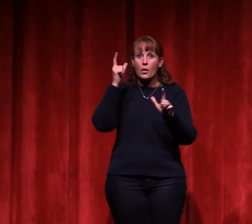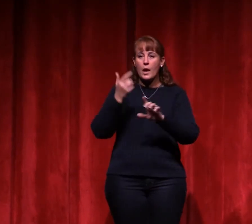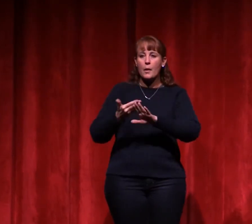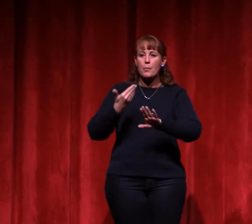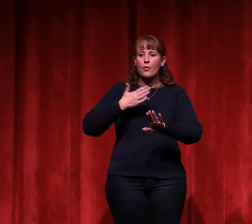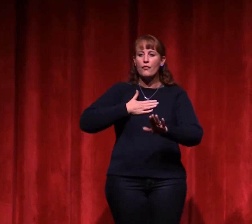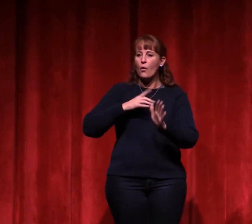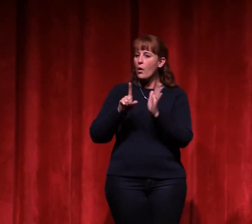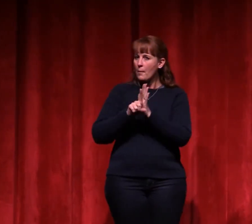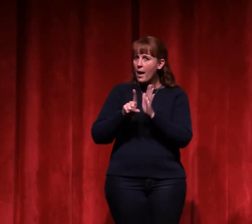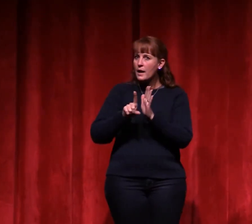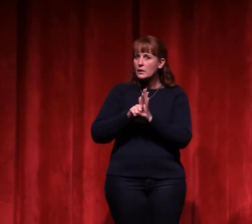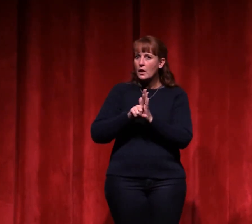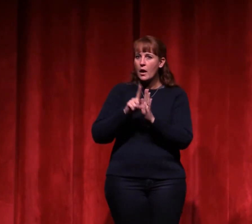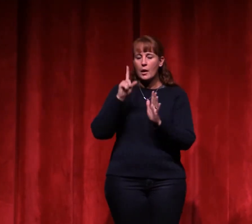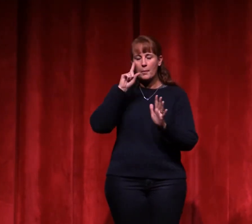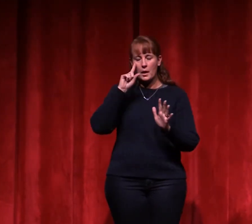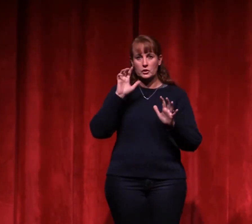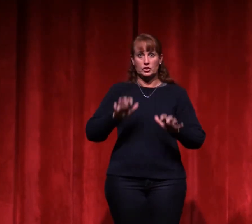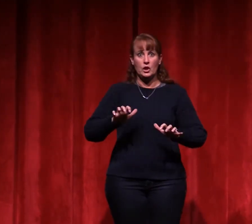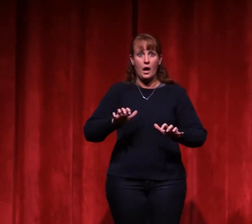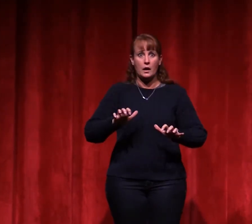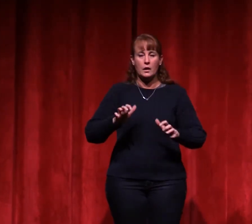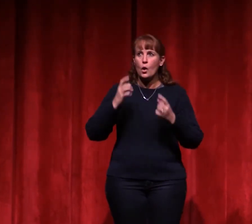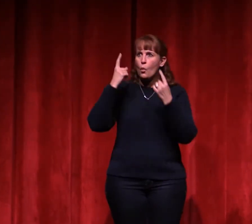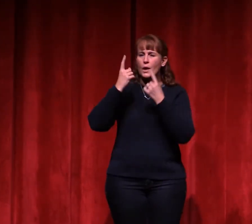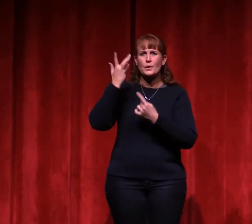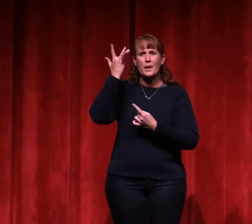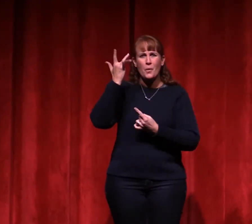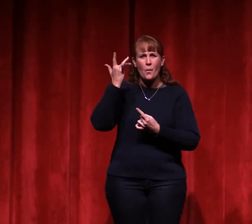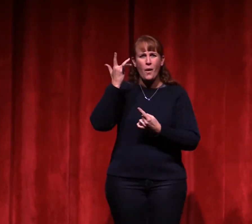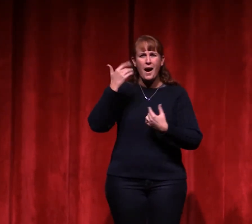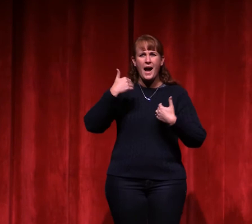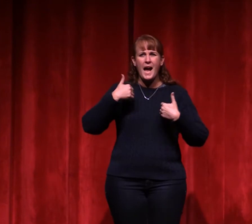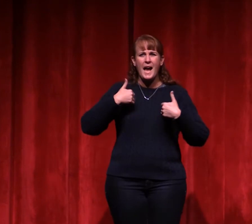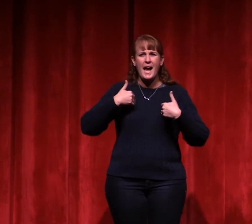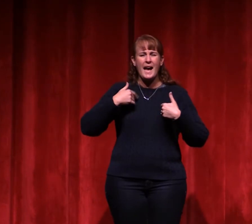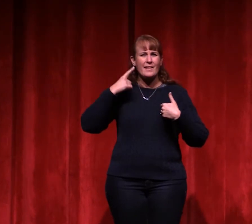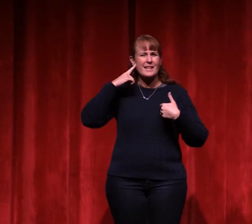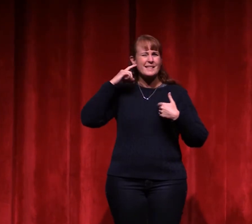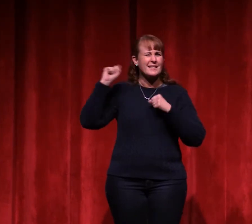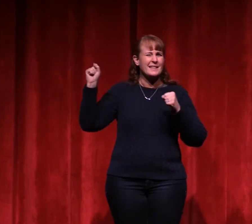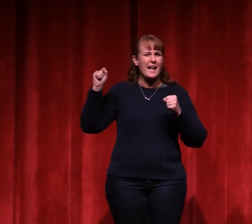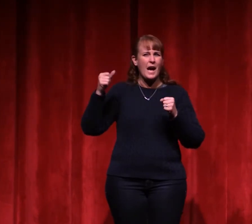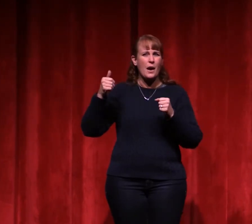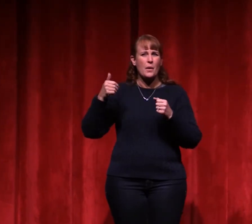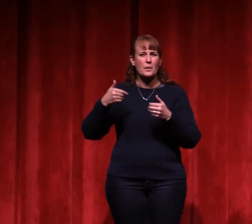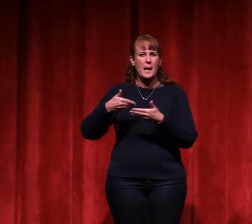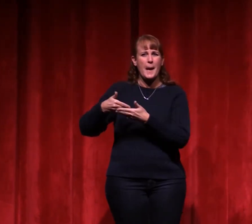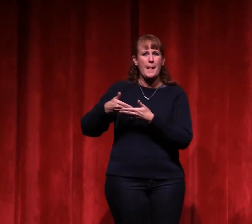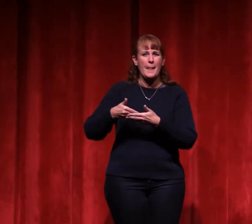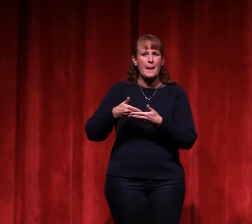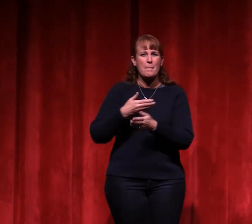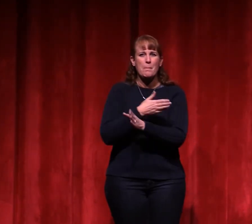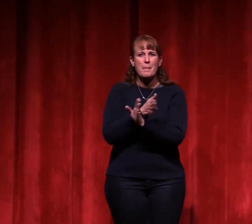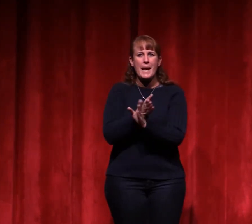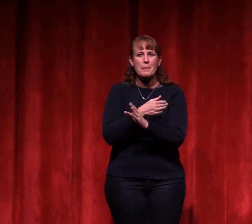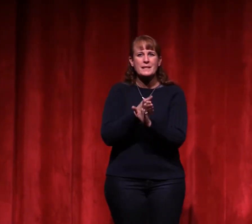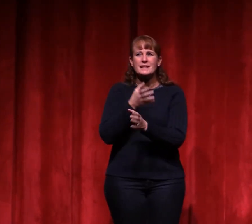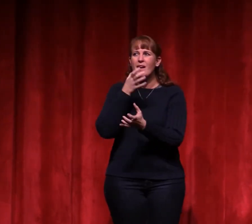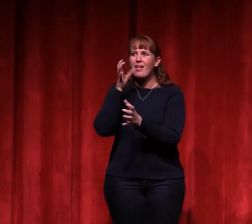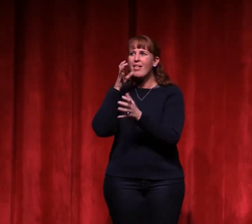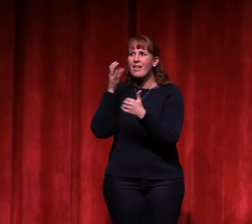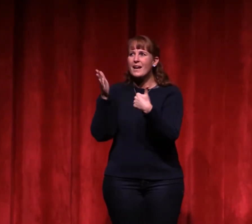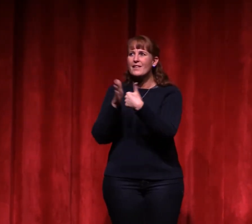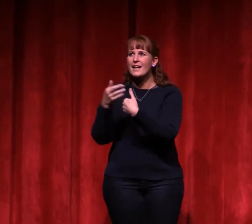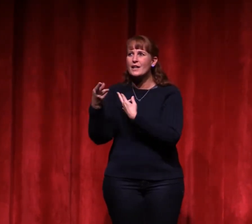my alarm in a state of shock, wondering why there was an amplified baby seal barking in the next room. But